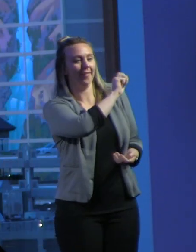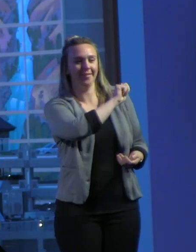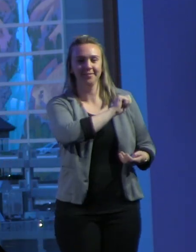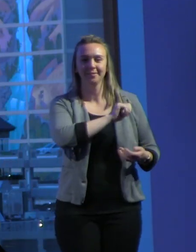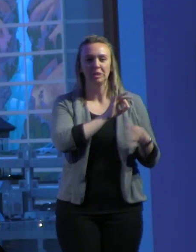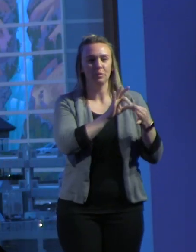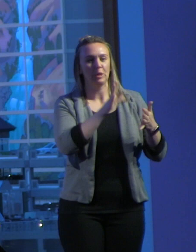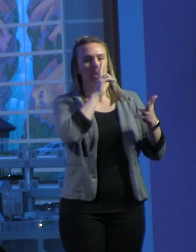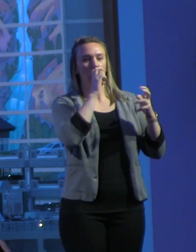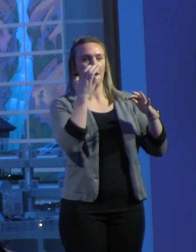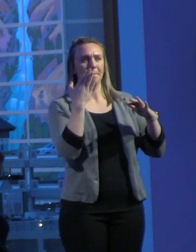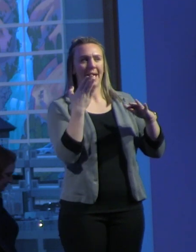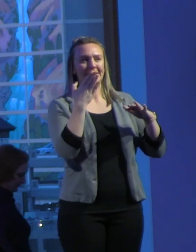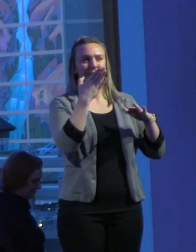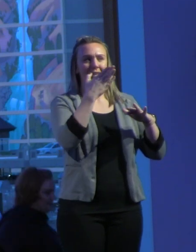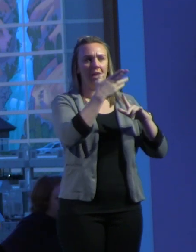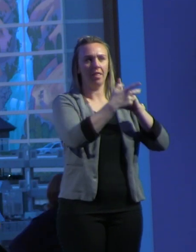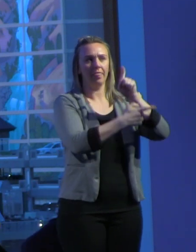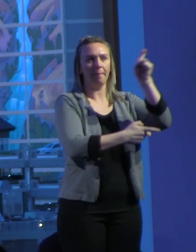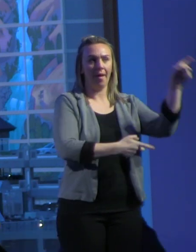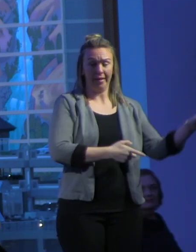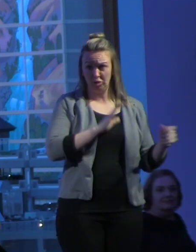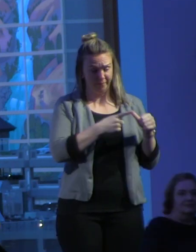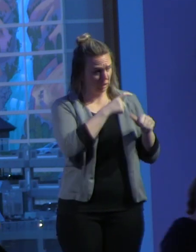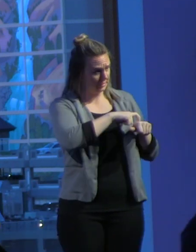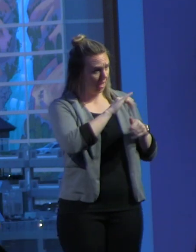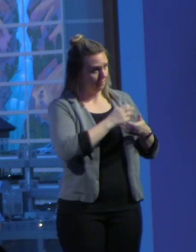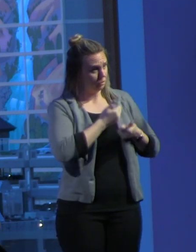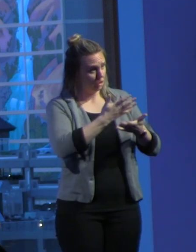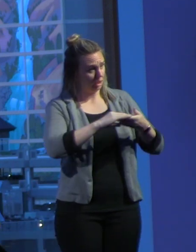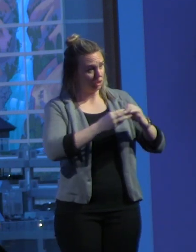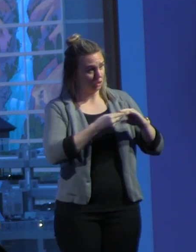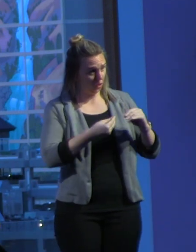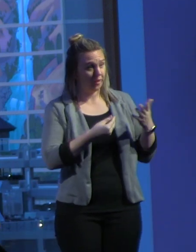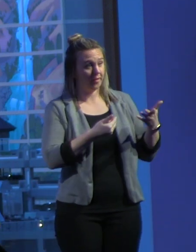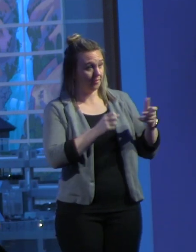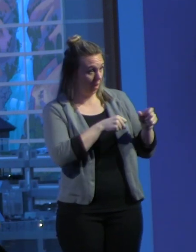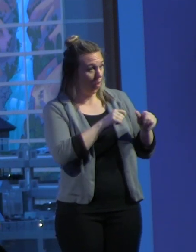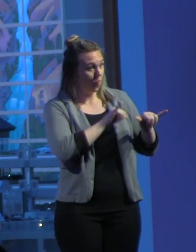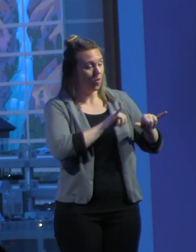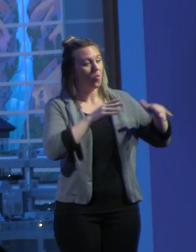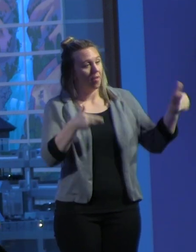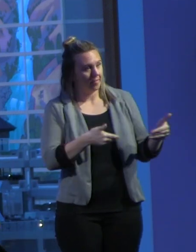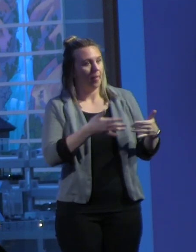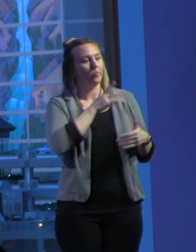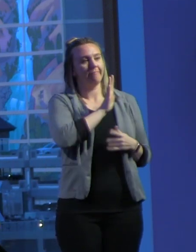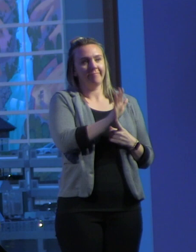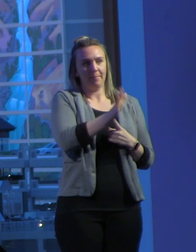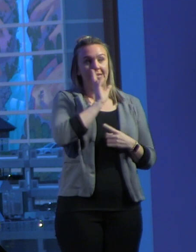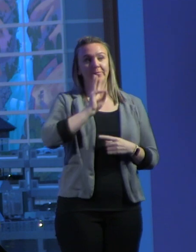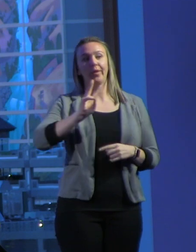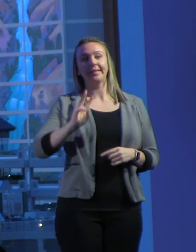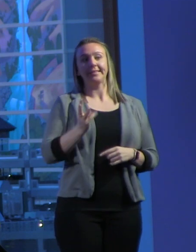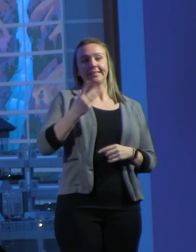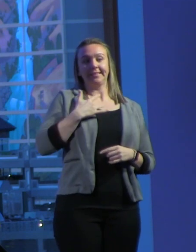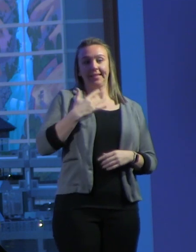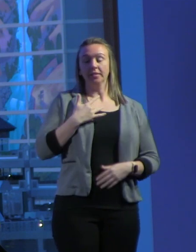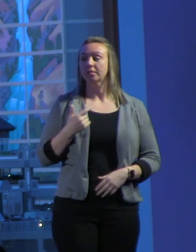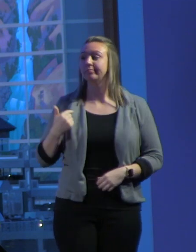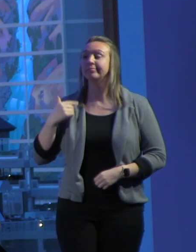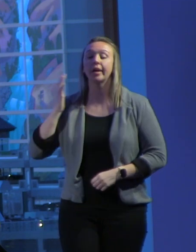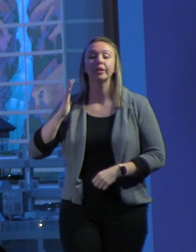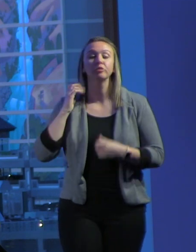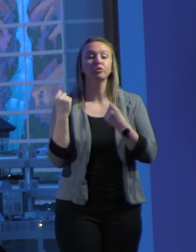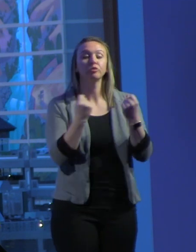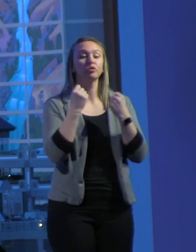Is this your first time sharing a story here? All right, welcome. You got 5 minutes for The Sixth Sense. I used to drive cab out